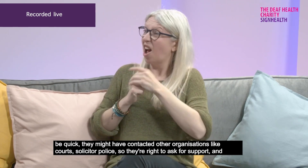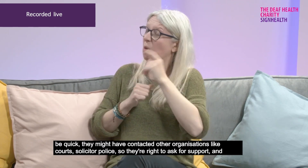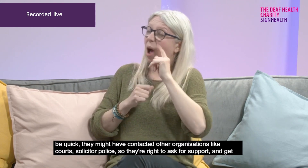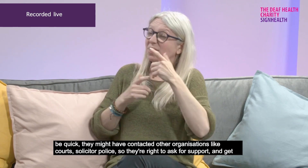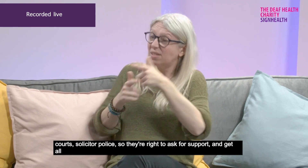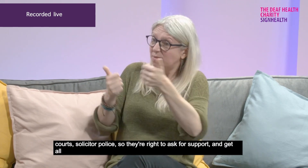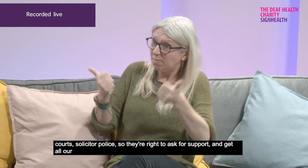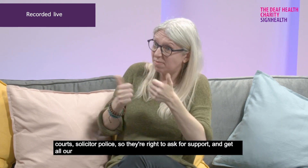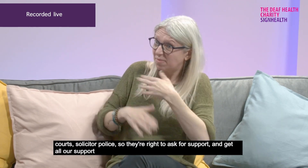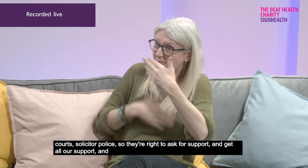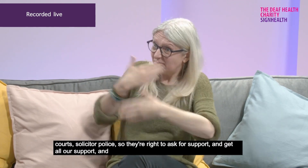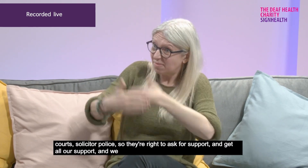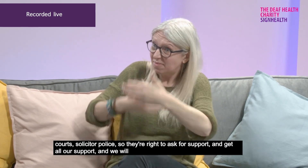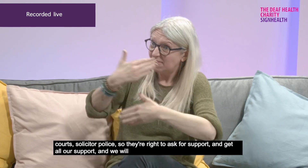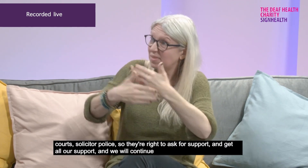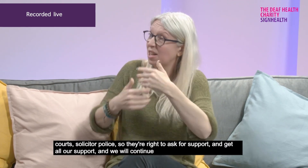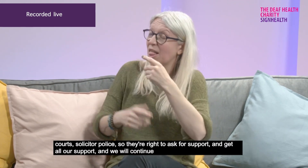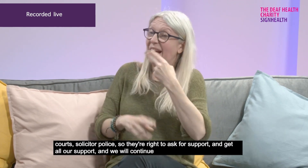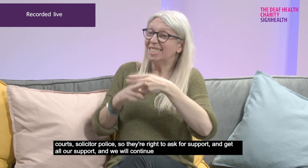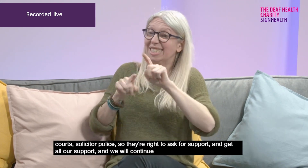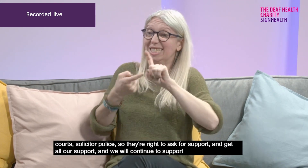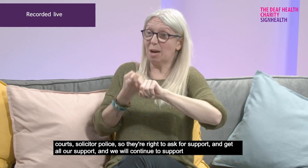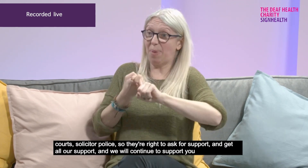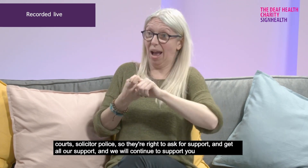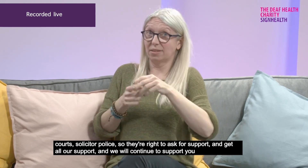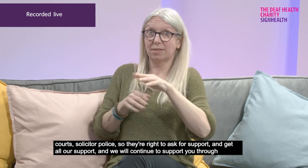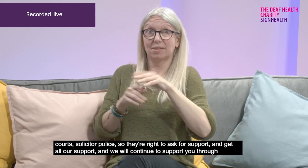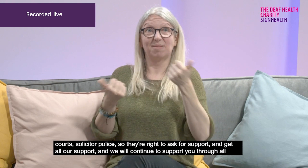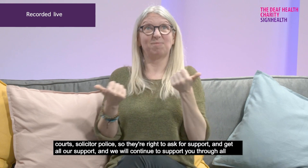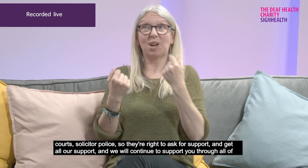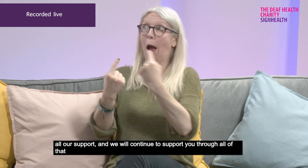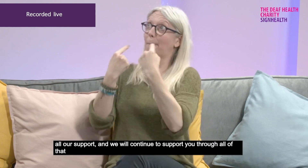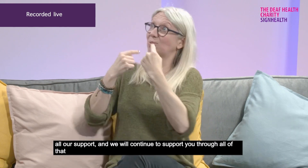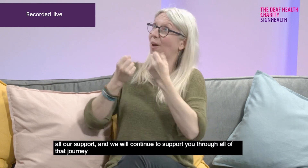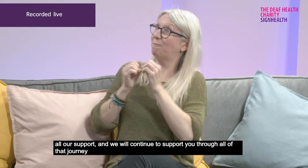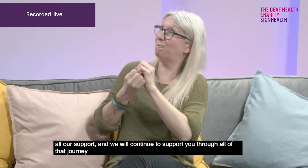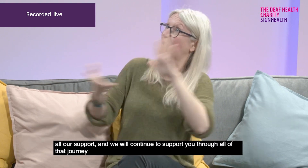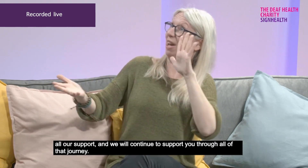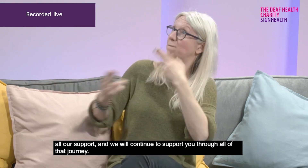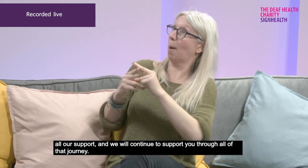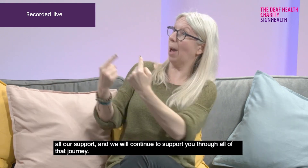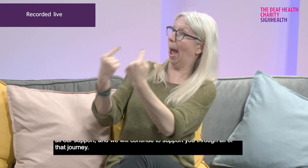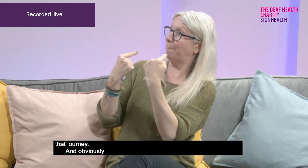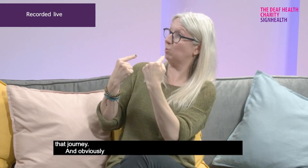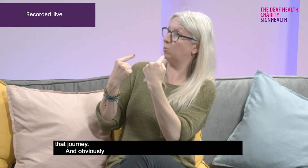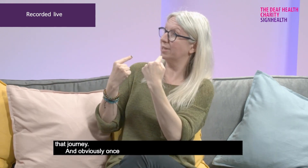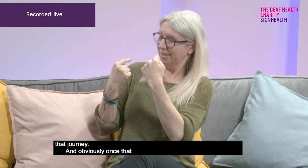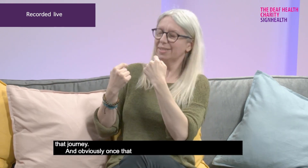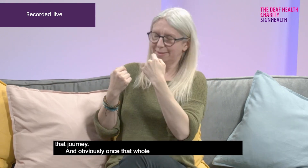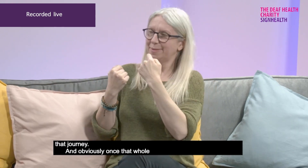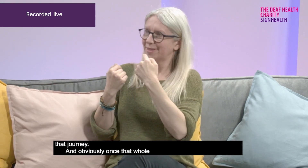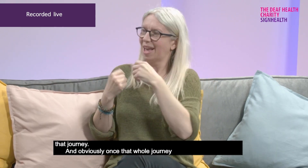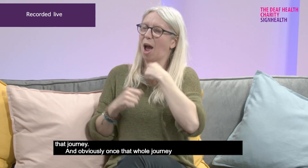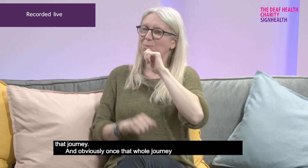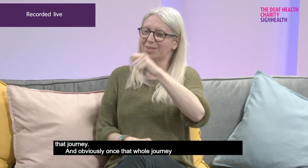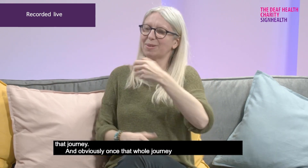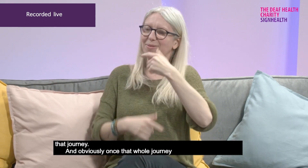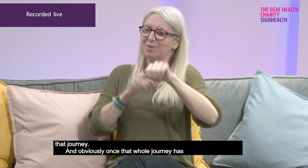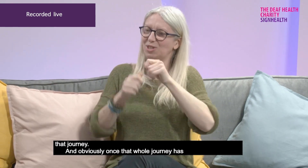and get all our support. And we will continue to support you through all of that journey. And obviously, once that whole journey